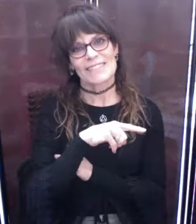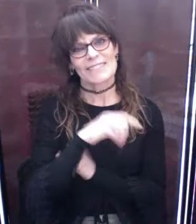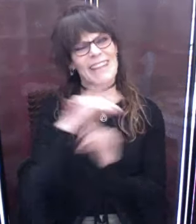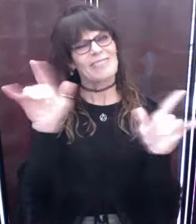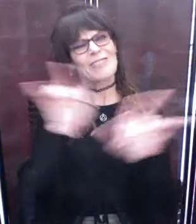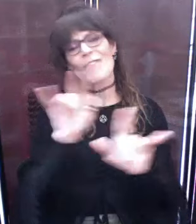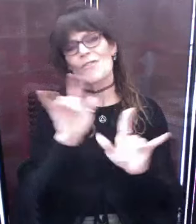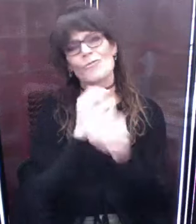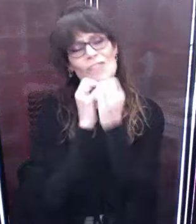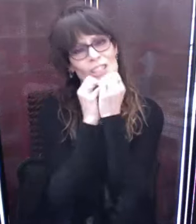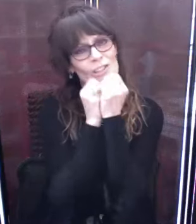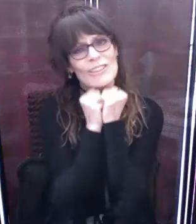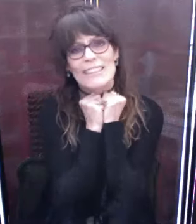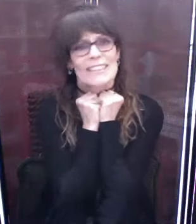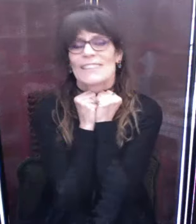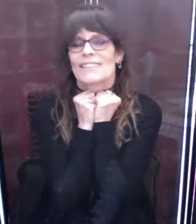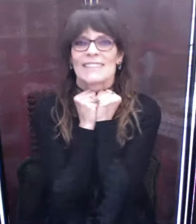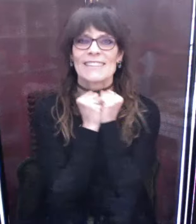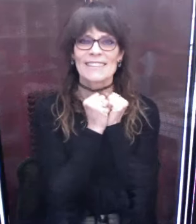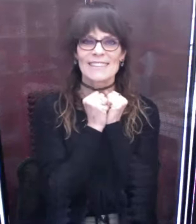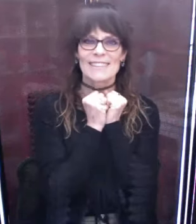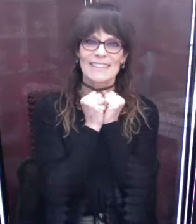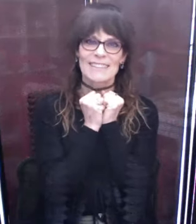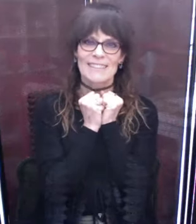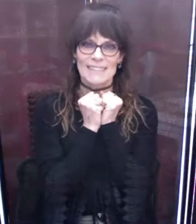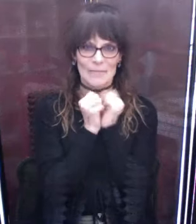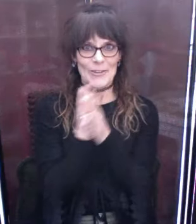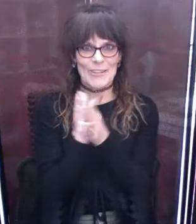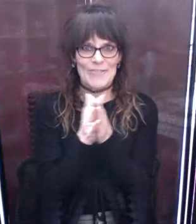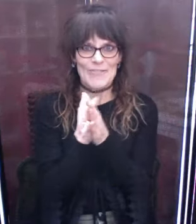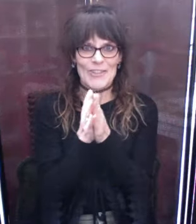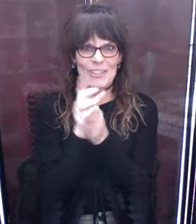love you dearly. And looking forward to 20 more. Thanks.